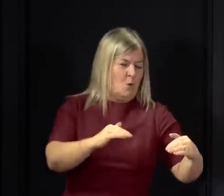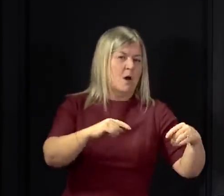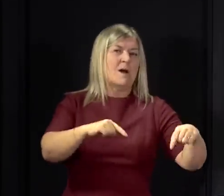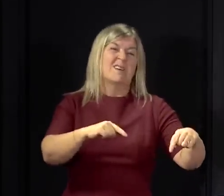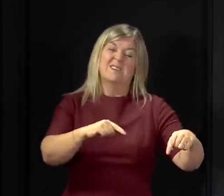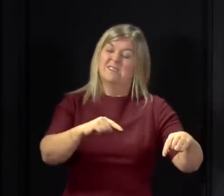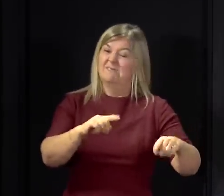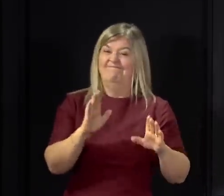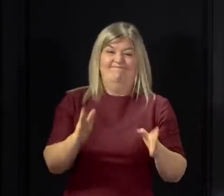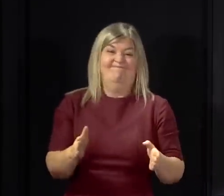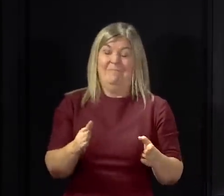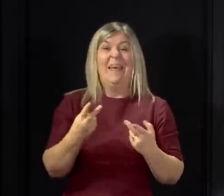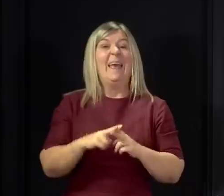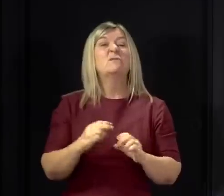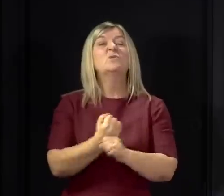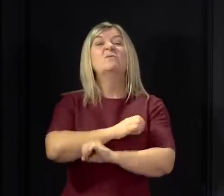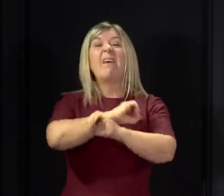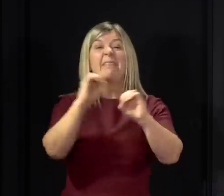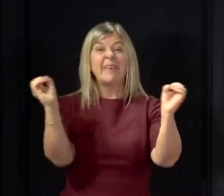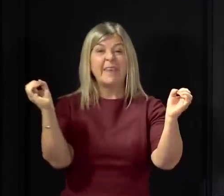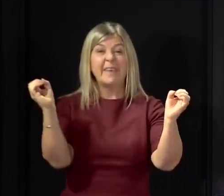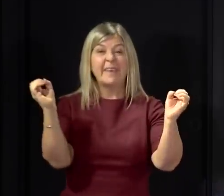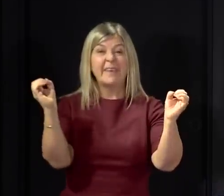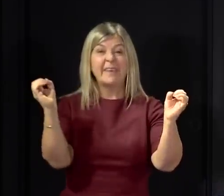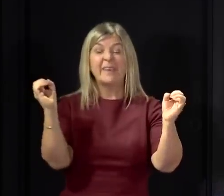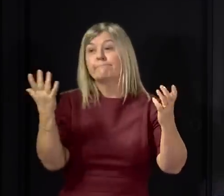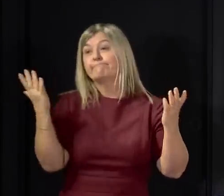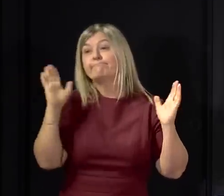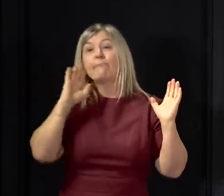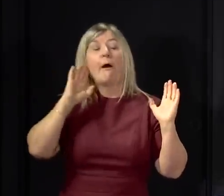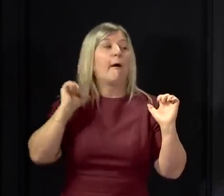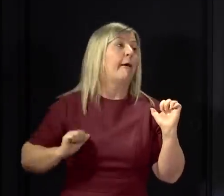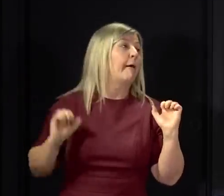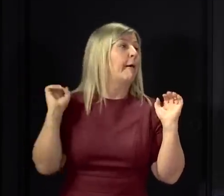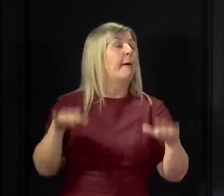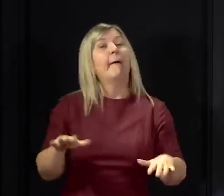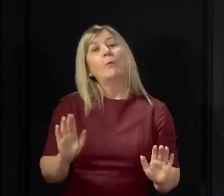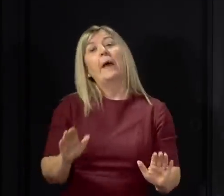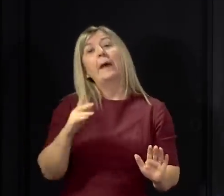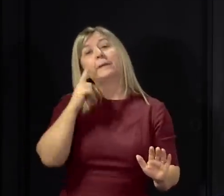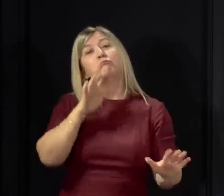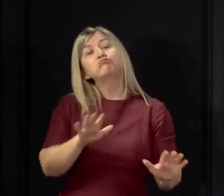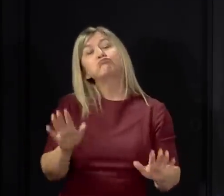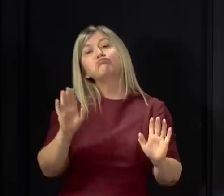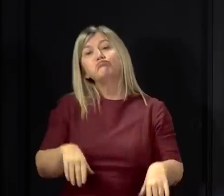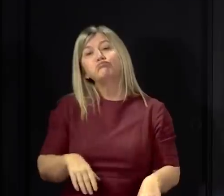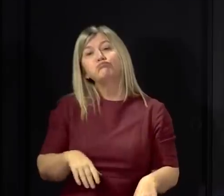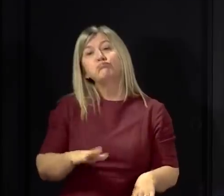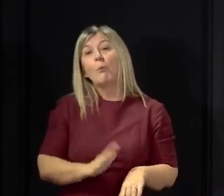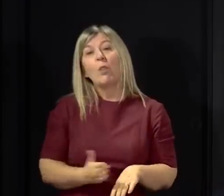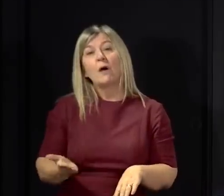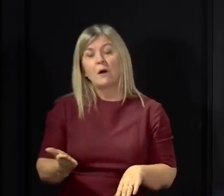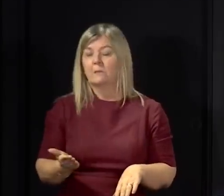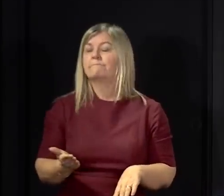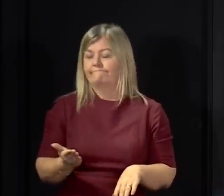now is this. If we don't act firmly and decisively now to stop it transmitting, it will take hold here. And if